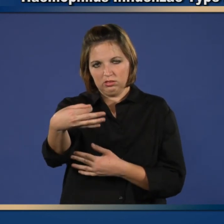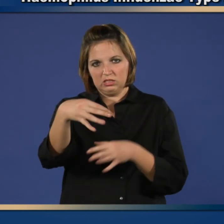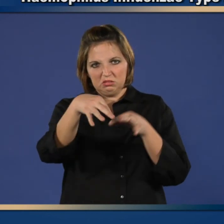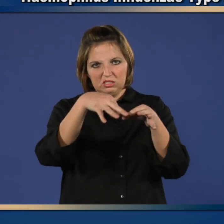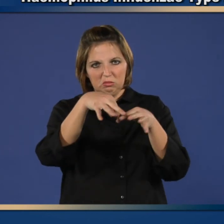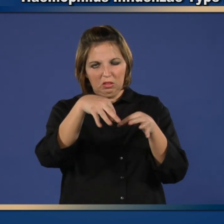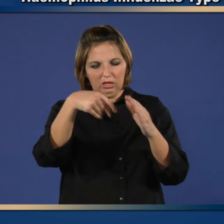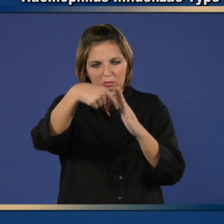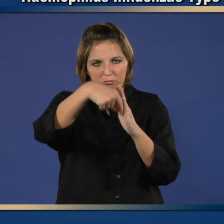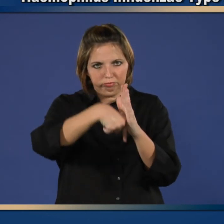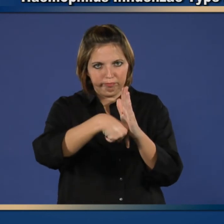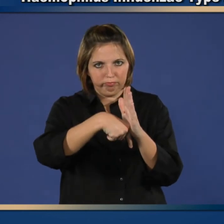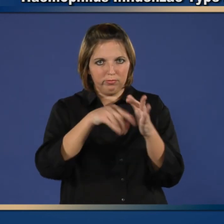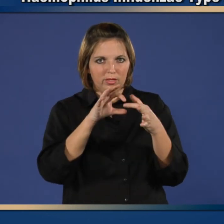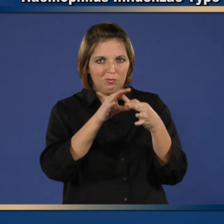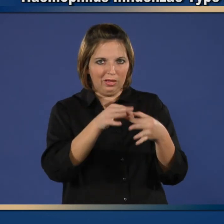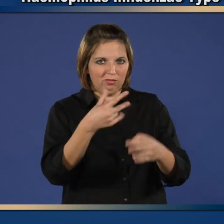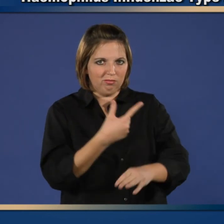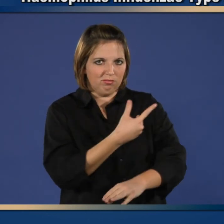of information.